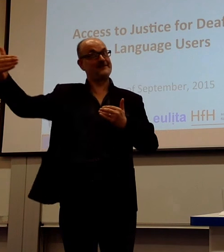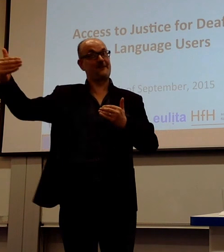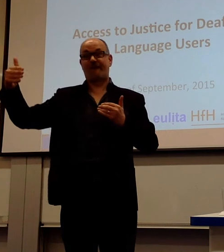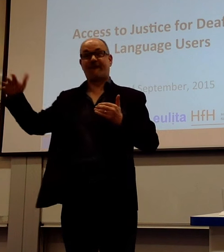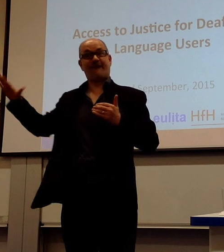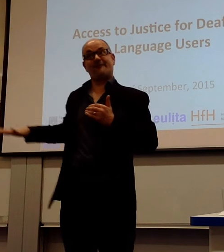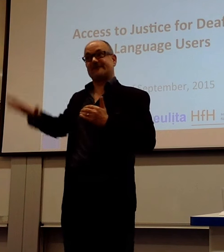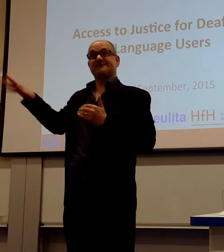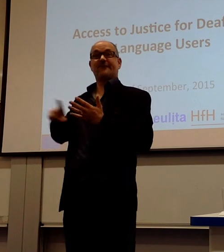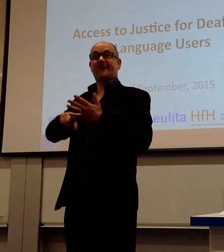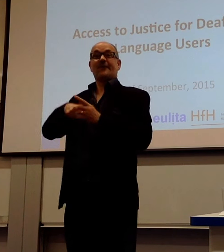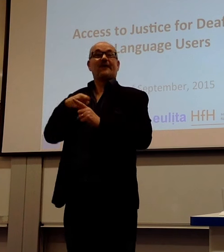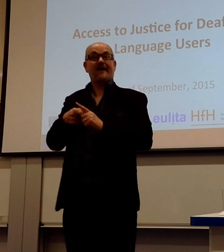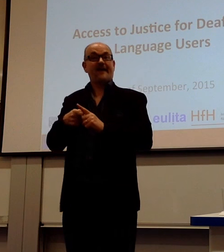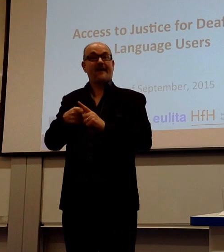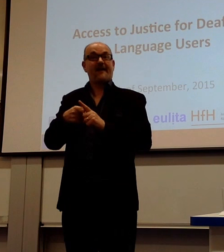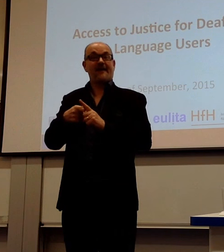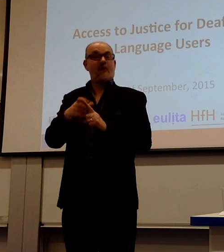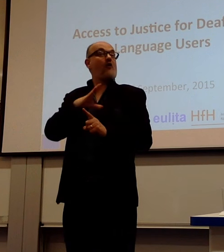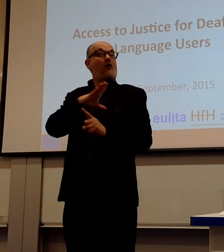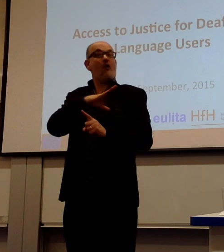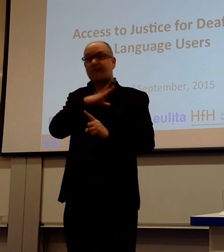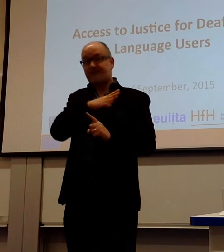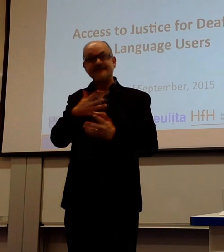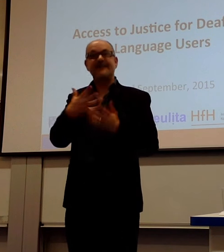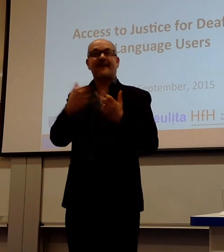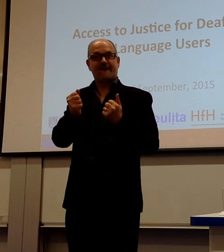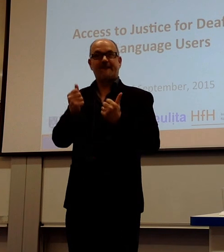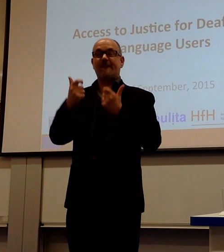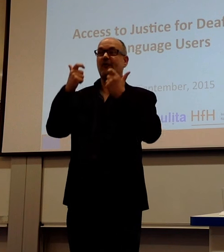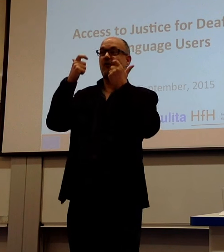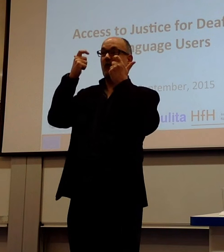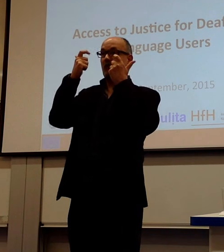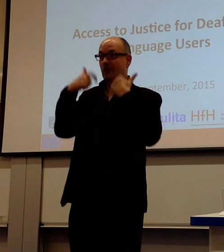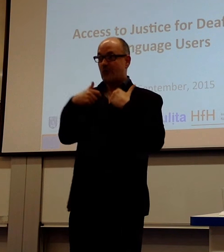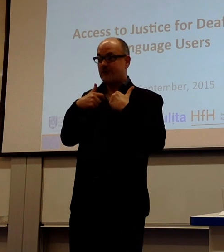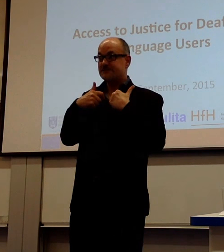Because in the 90s, Scotland was actually ahead of the rest of the UK in that